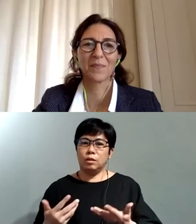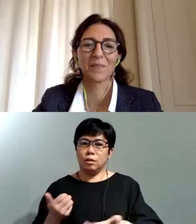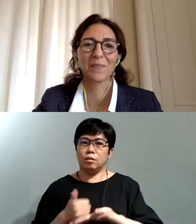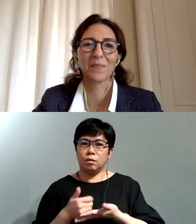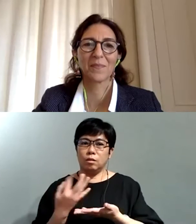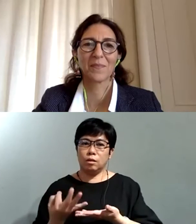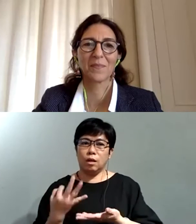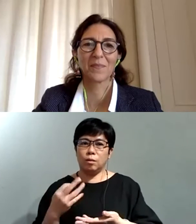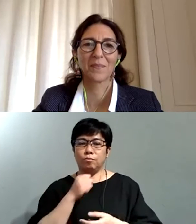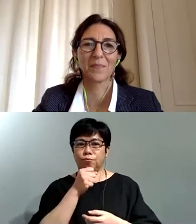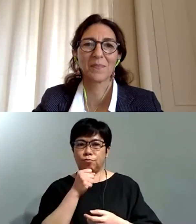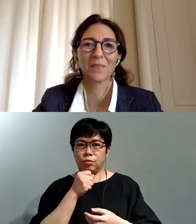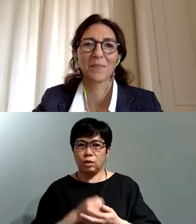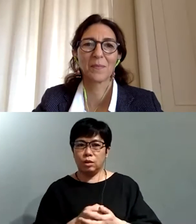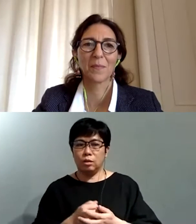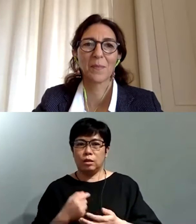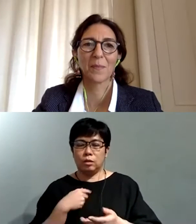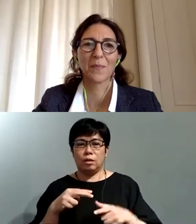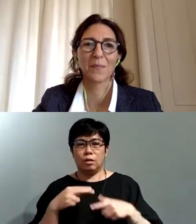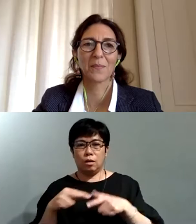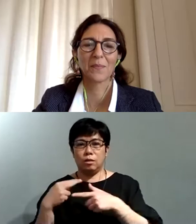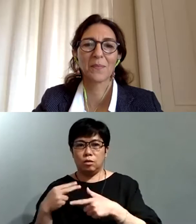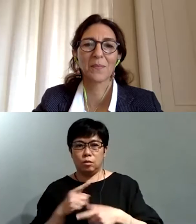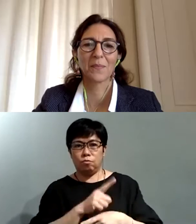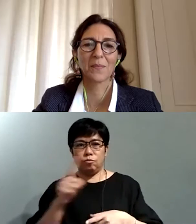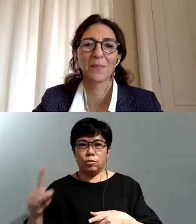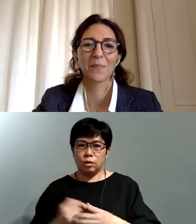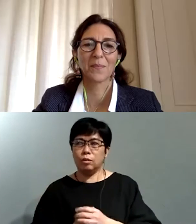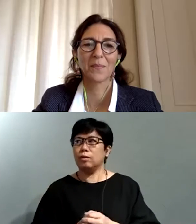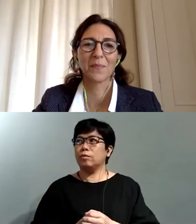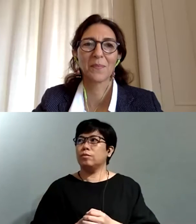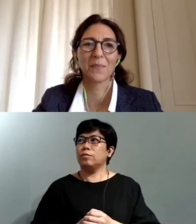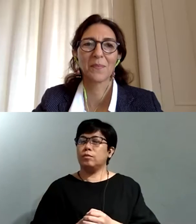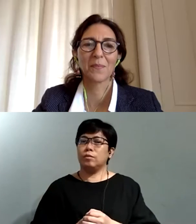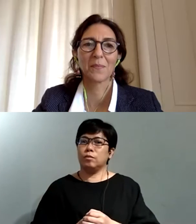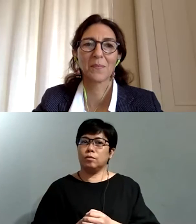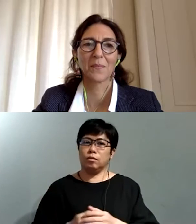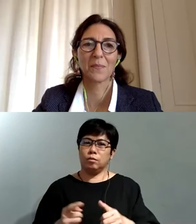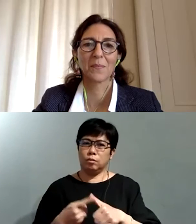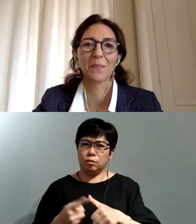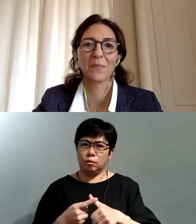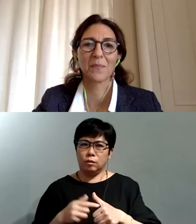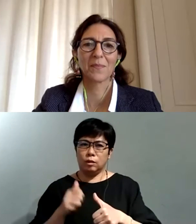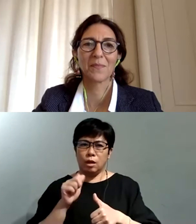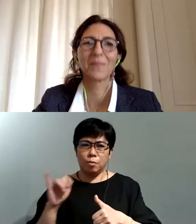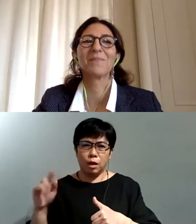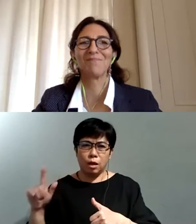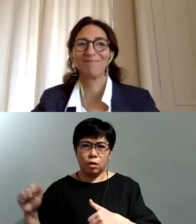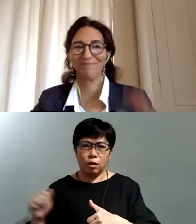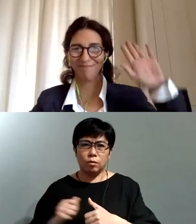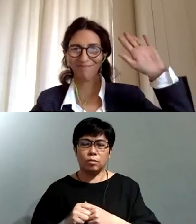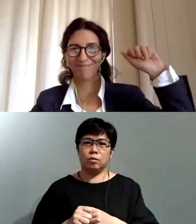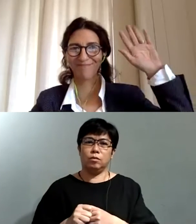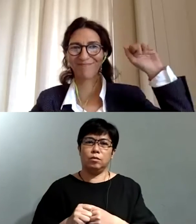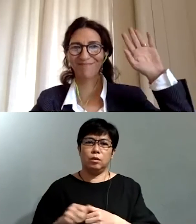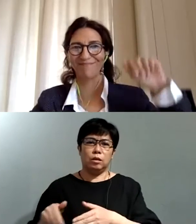I would like to introduce them one by one. The first one is Amalia Sepro, the founders